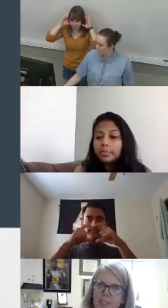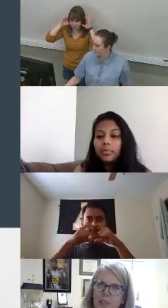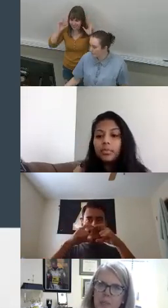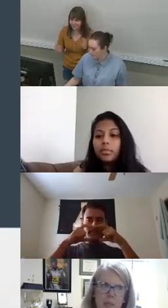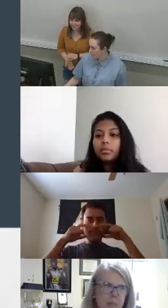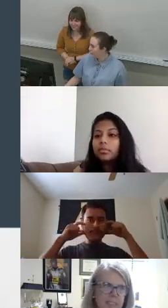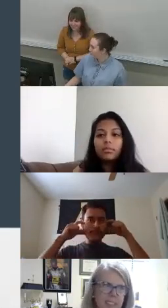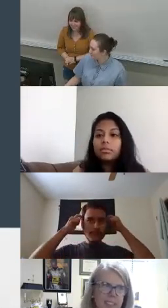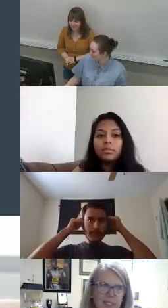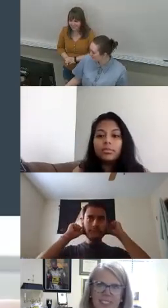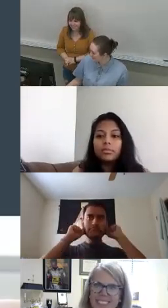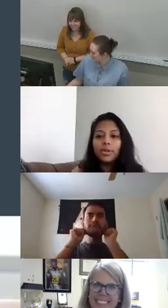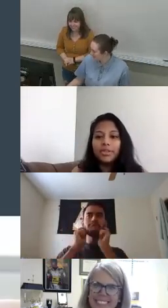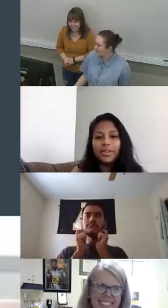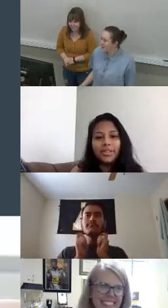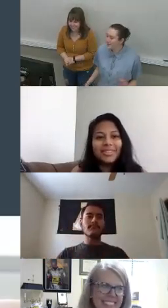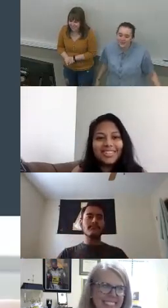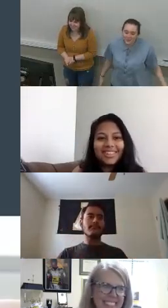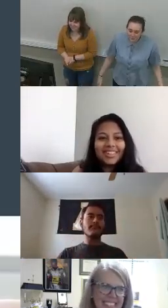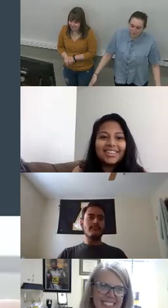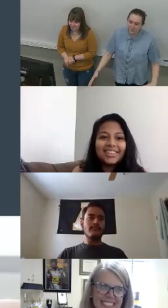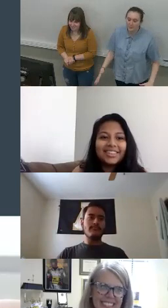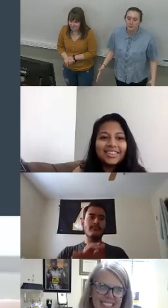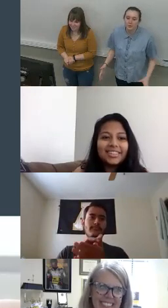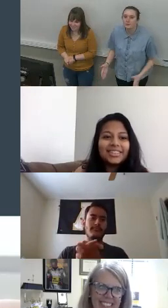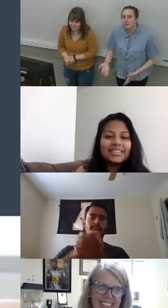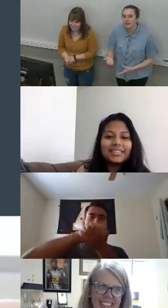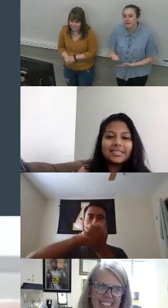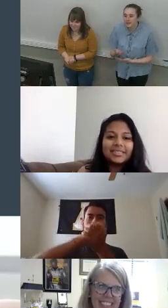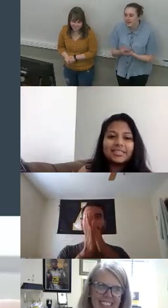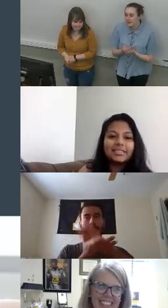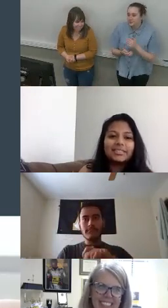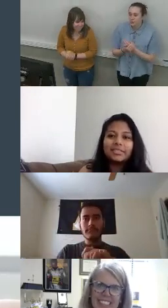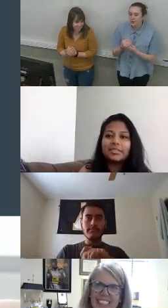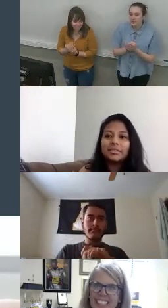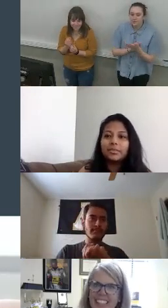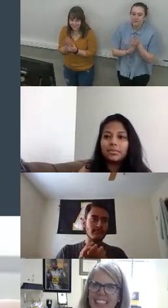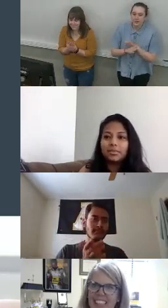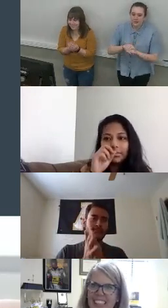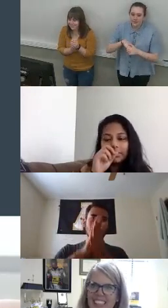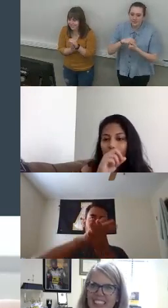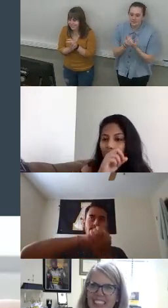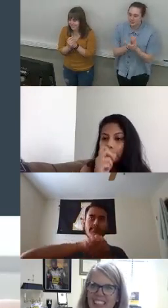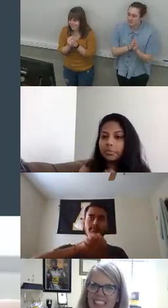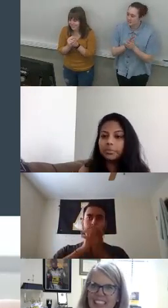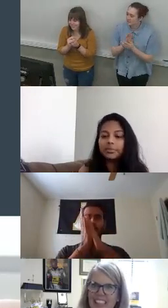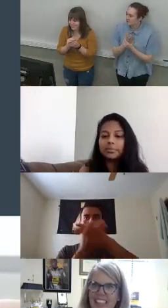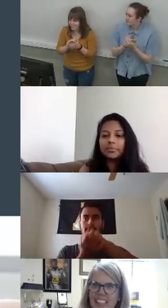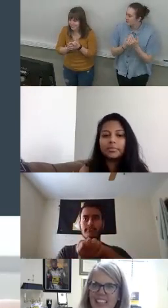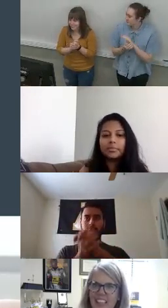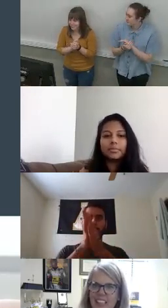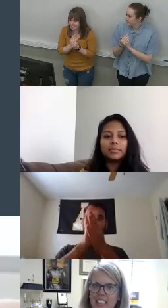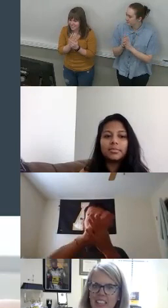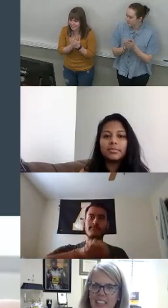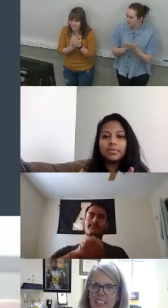your mask. Over your nose. Okay, another super important one is washing your hands. This